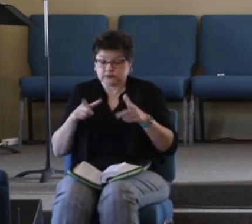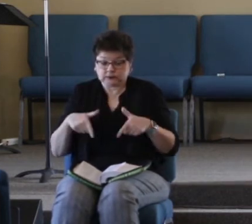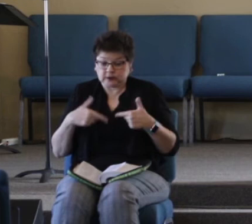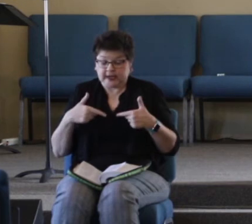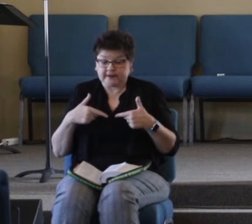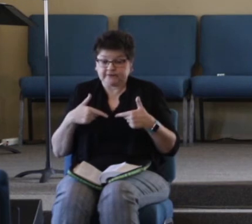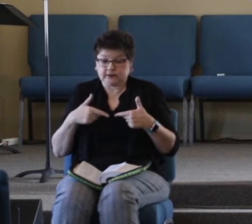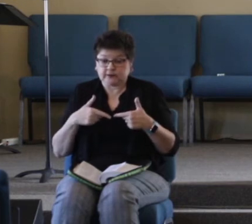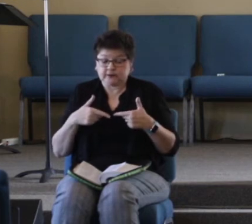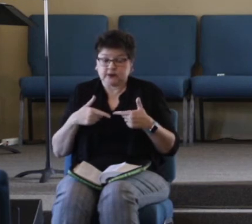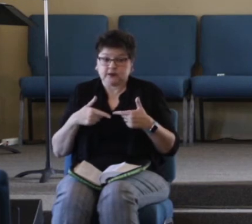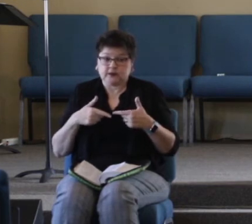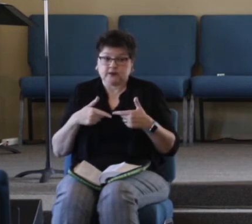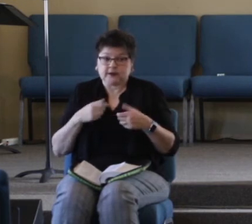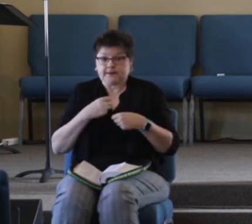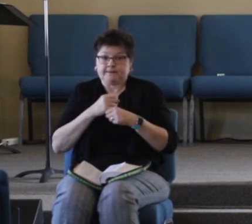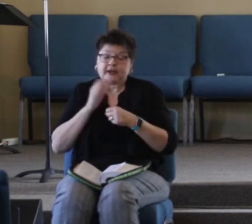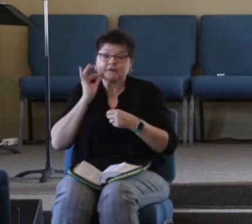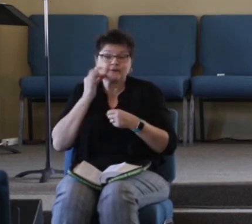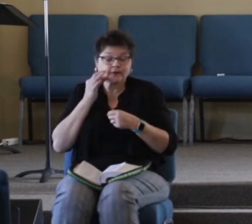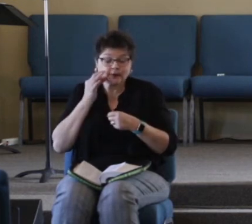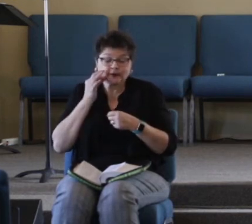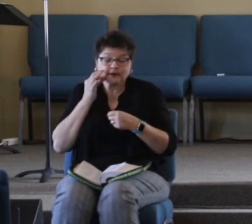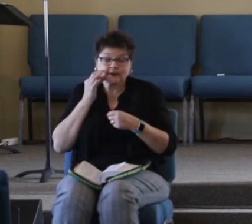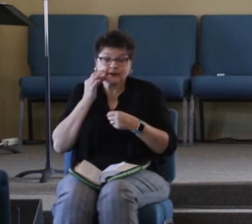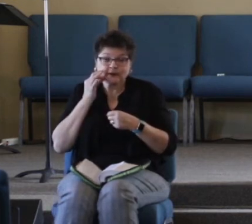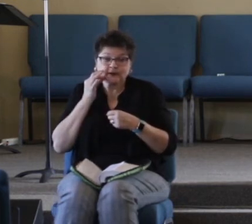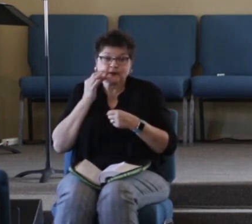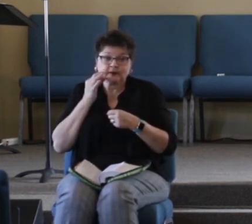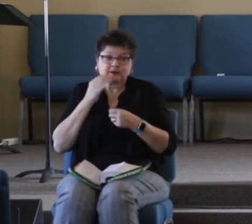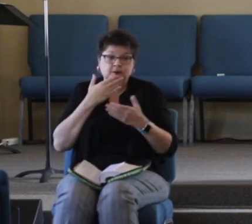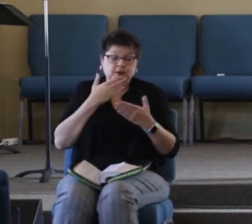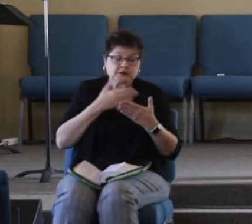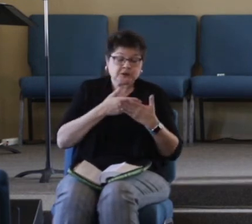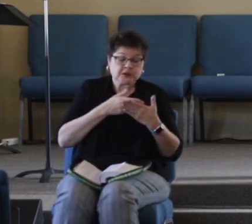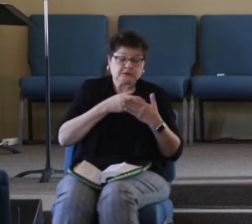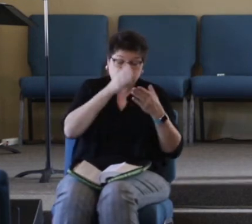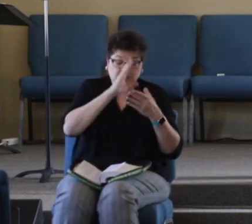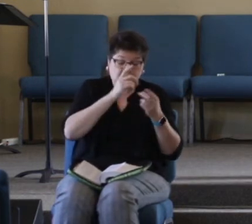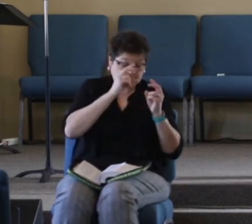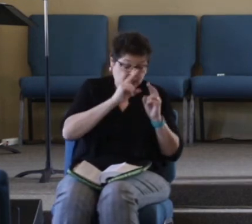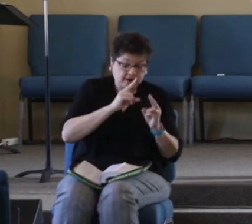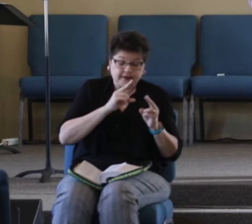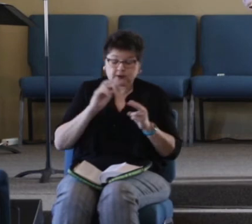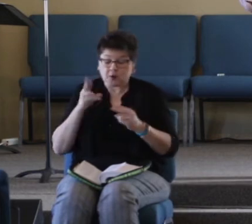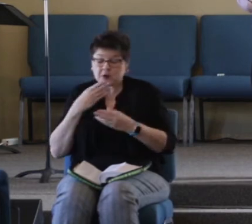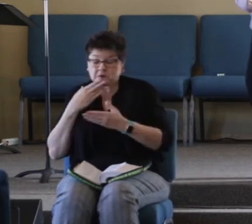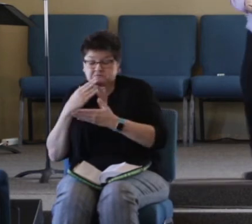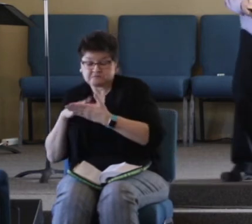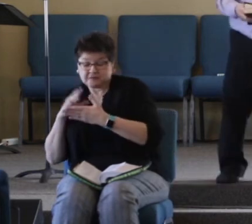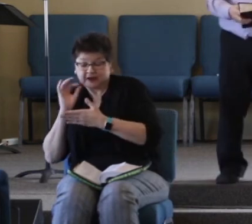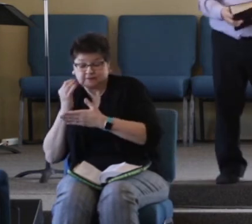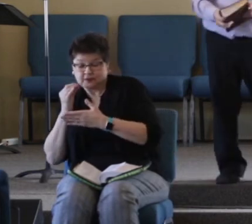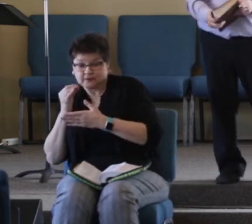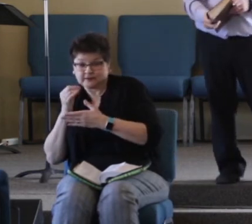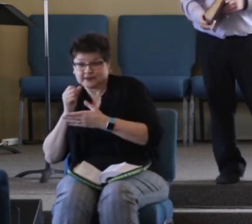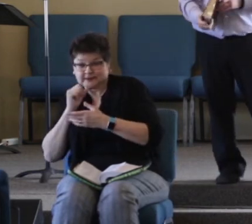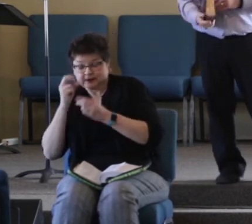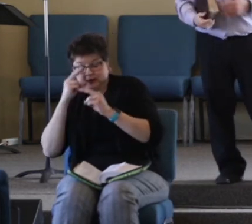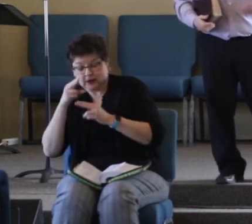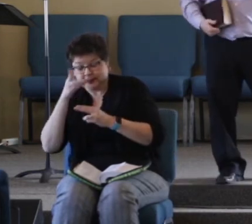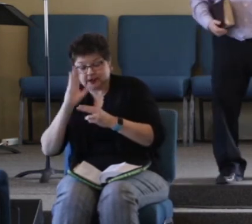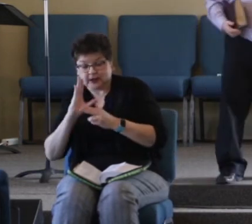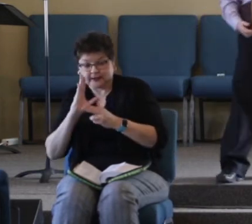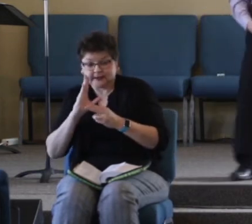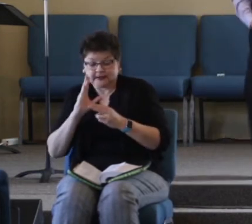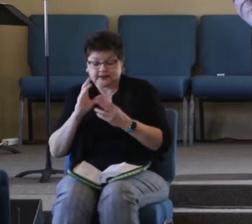is God-honoring? Or is it going to be bad fruit which dishonors God? About two foundations that